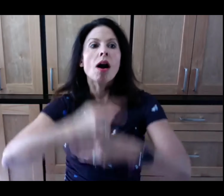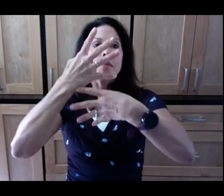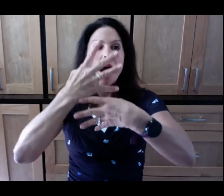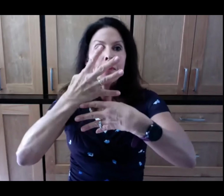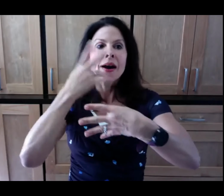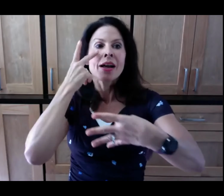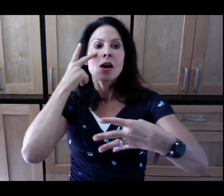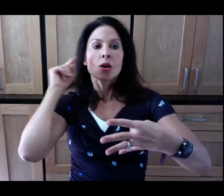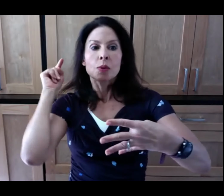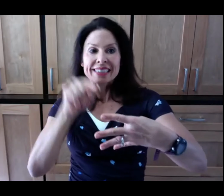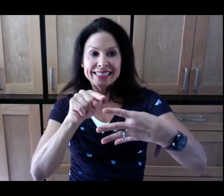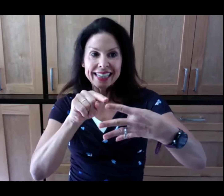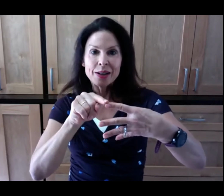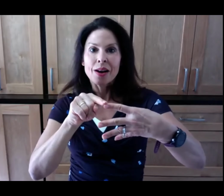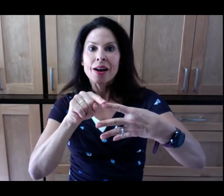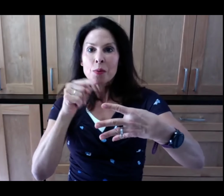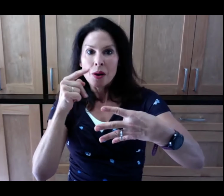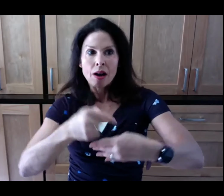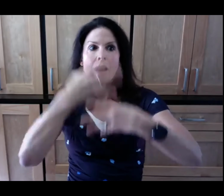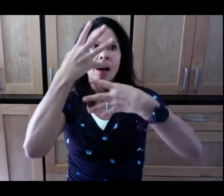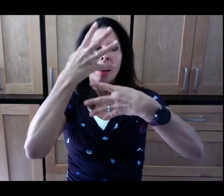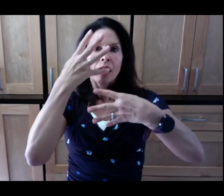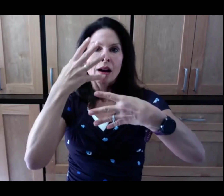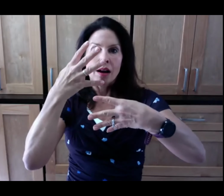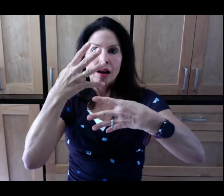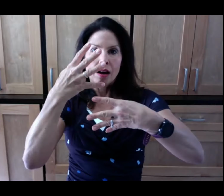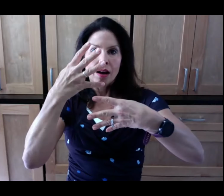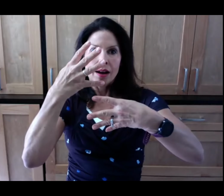In that search, and then it will all sorts of things will come up.